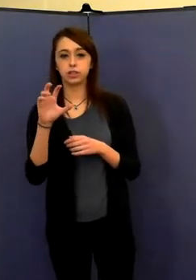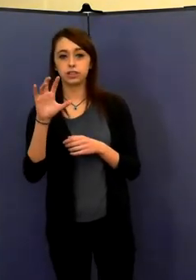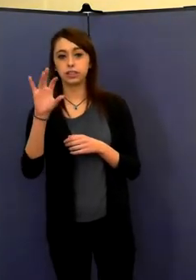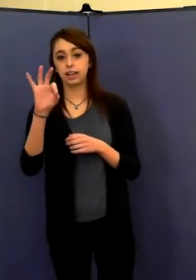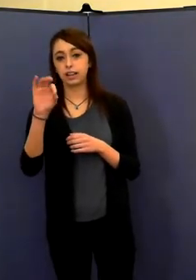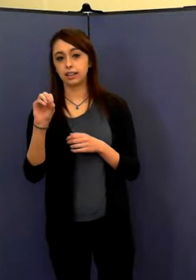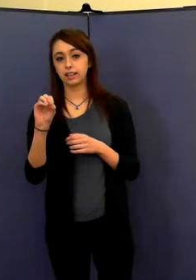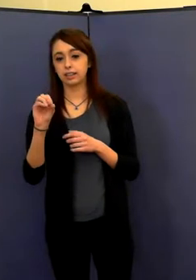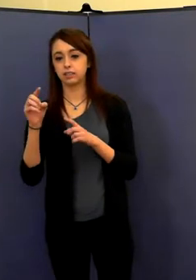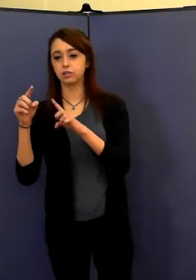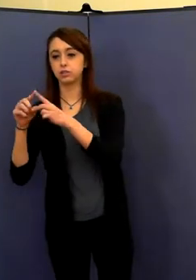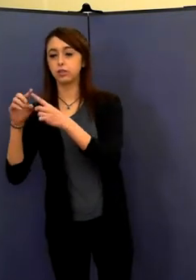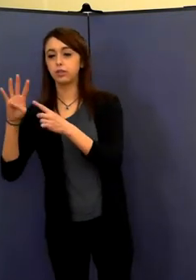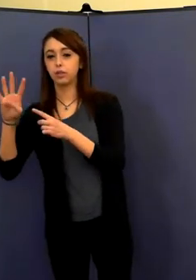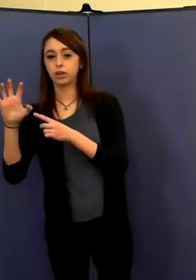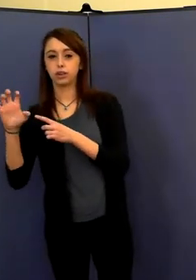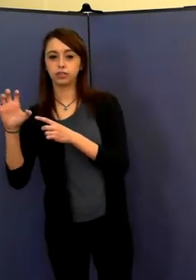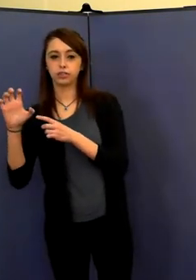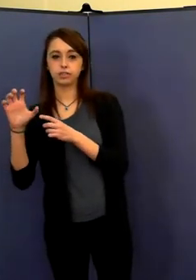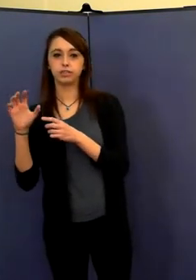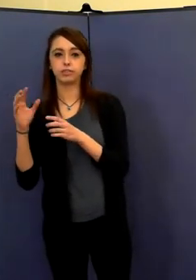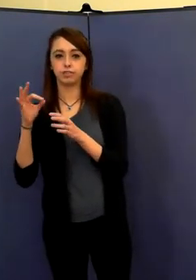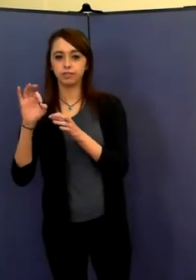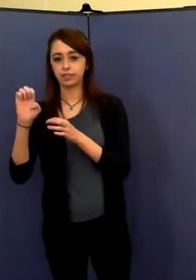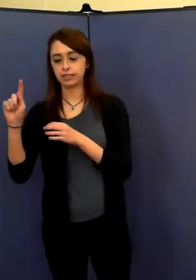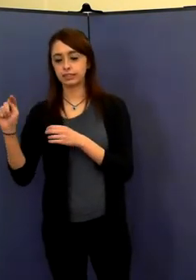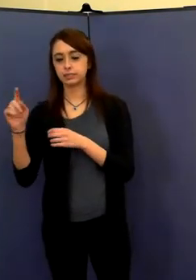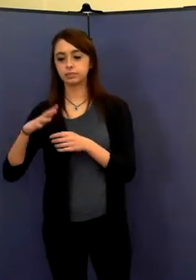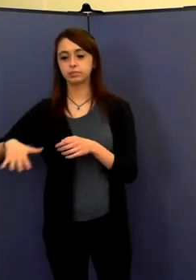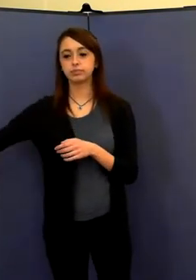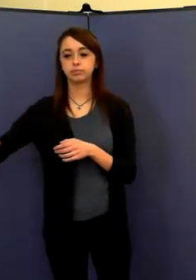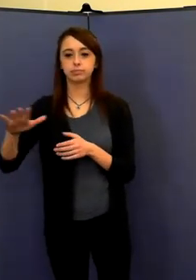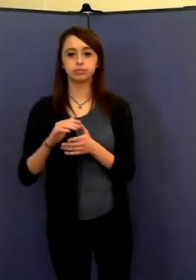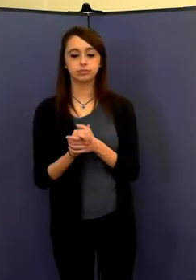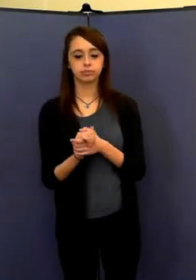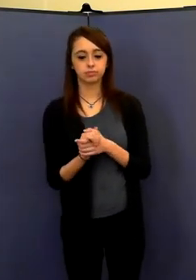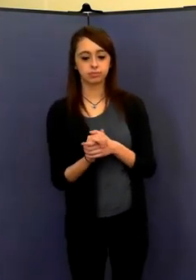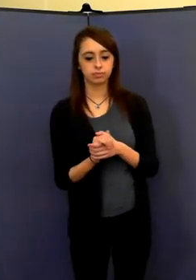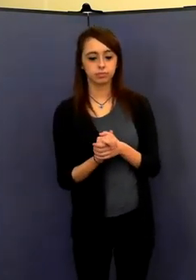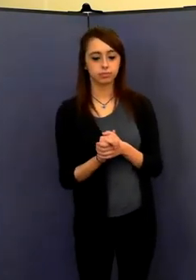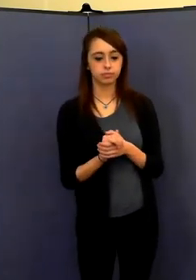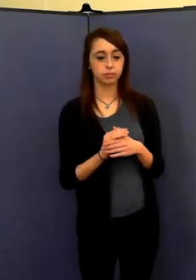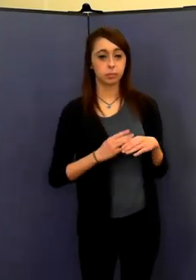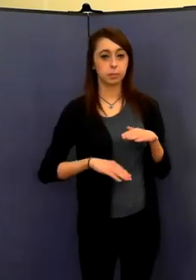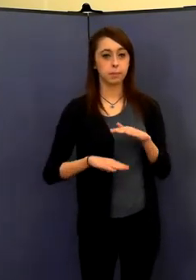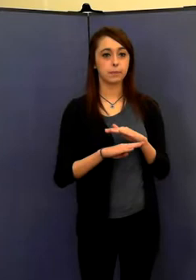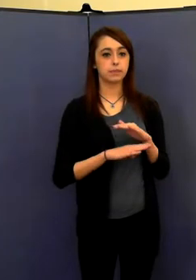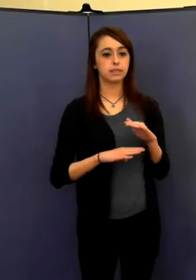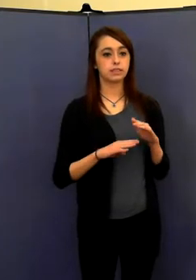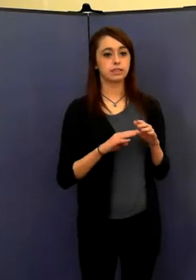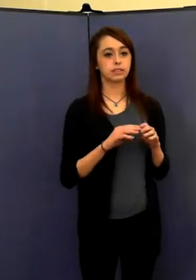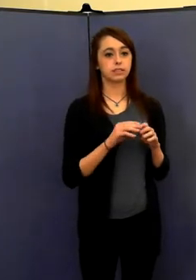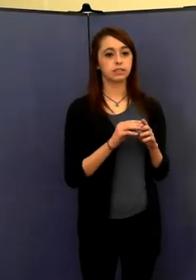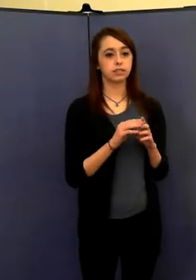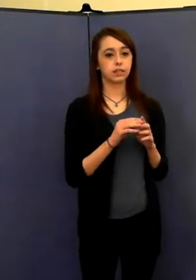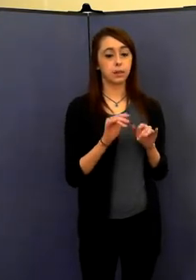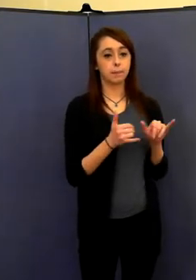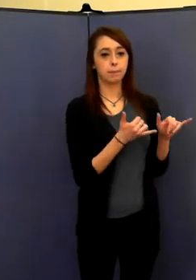feet. The bases, what I mentioned before, is where the players run around and have to